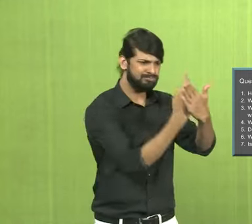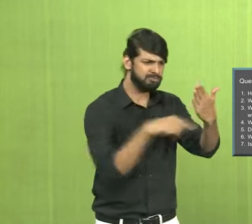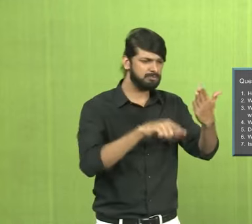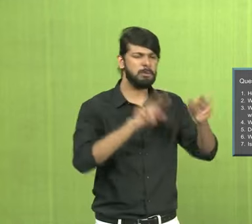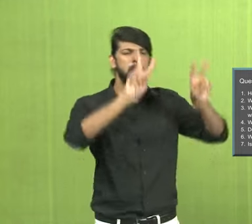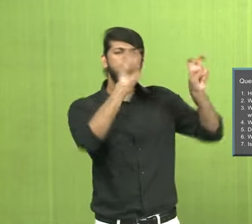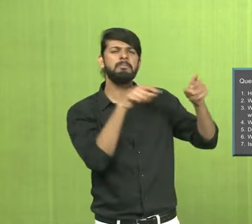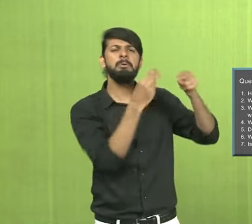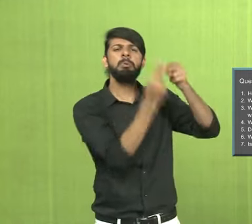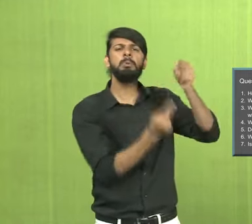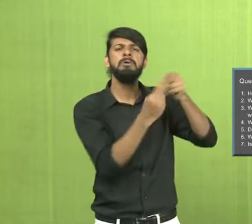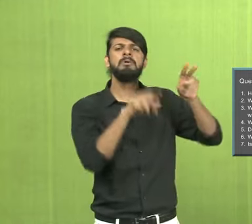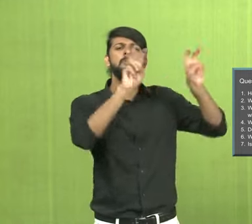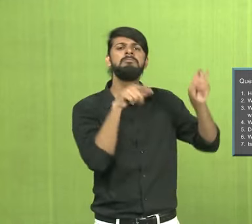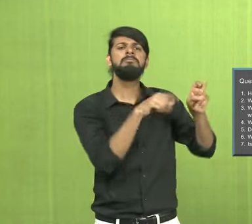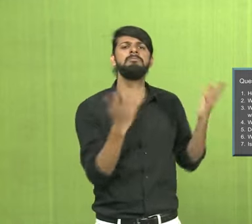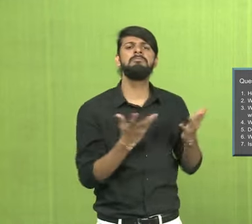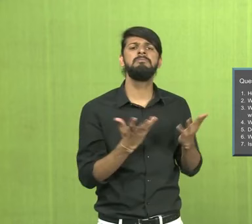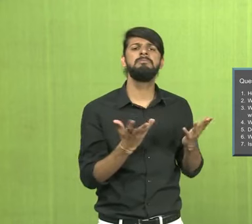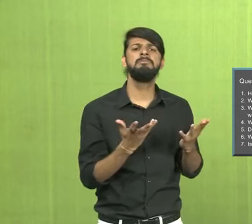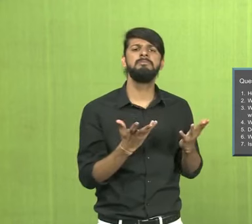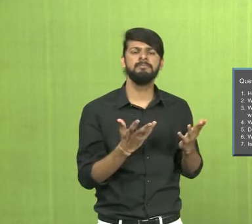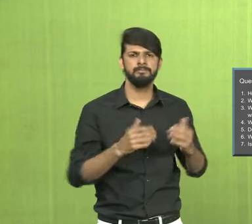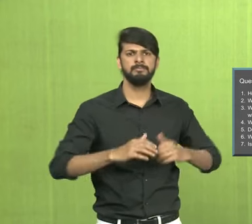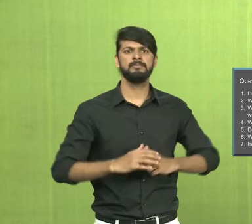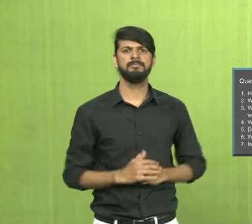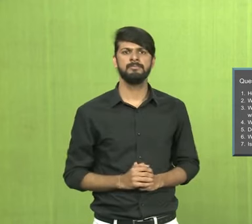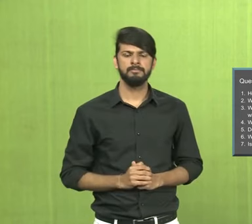What were the themes of Kalighat paintings?